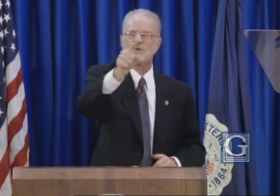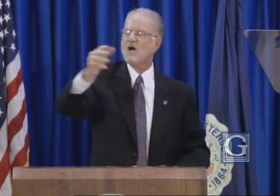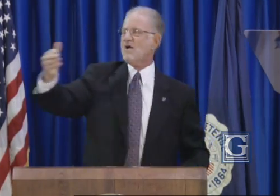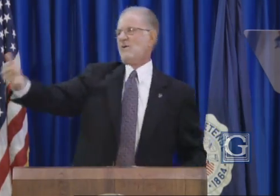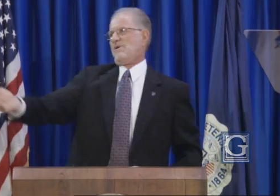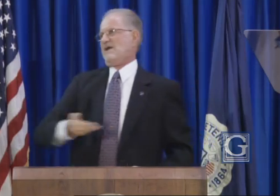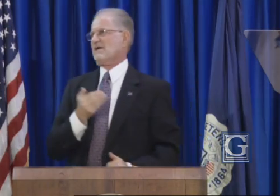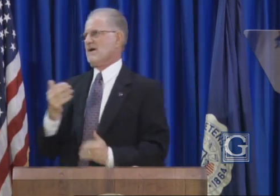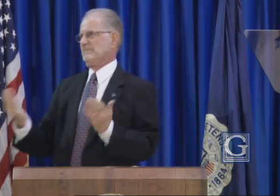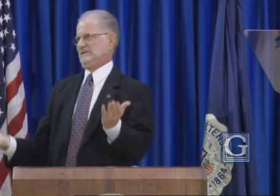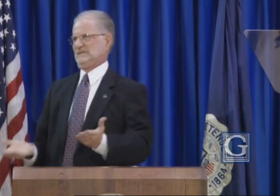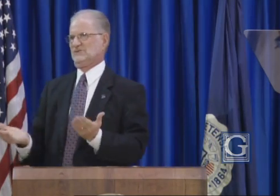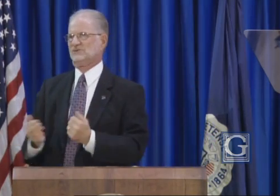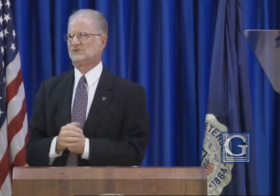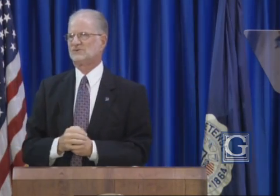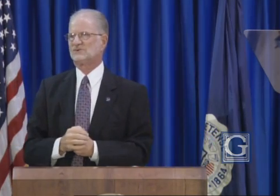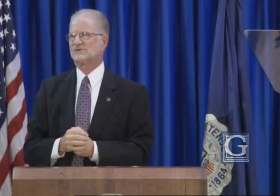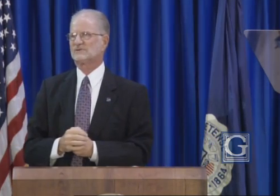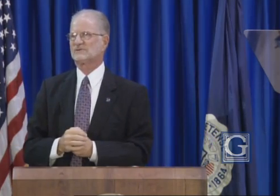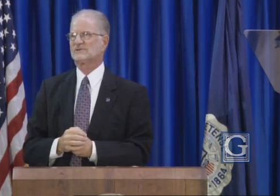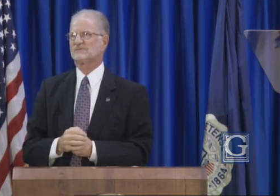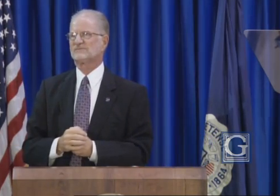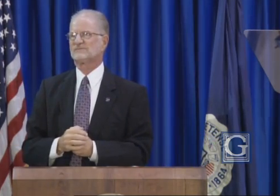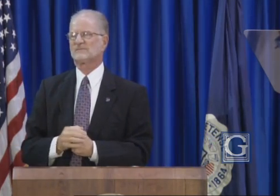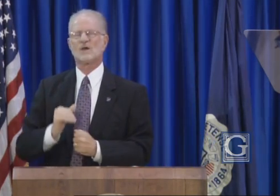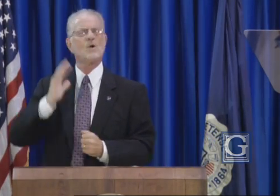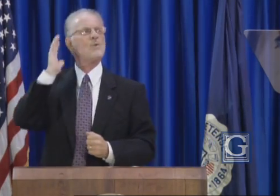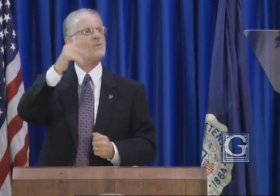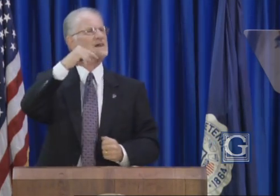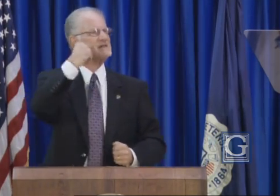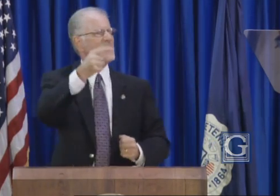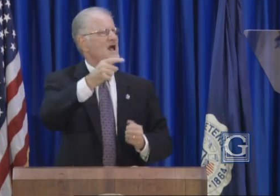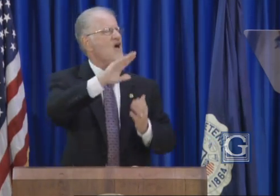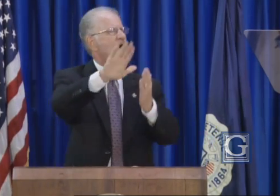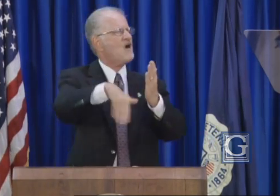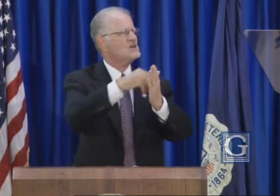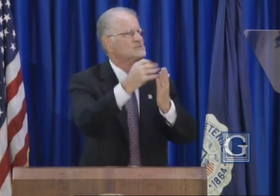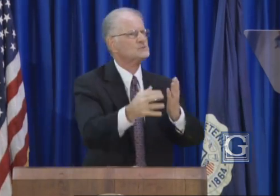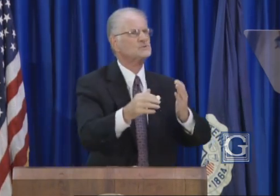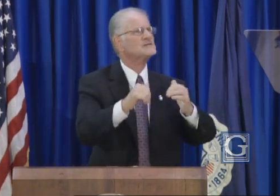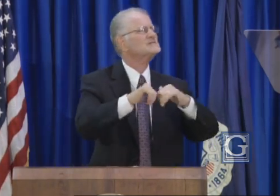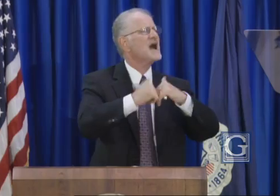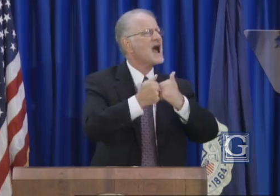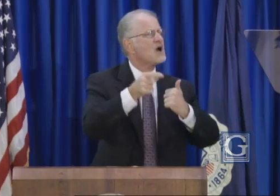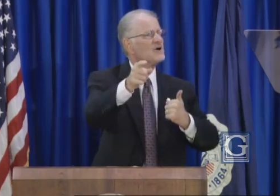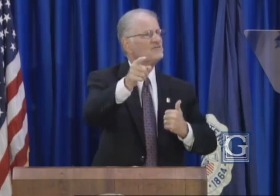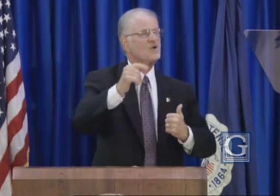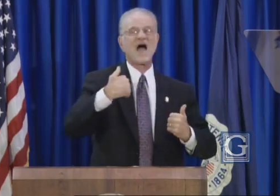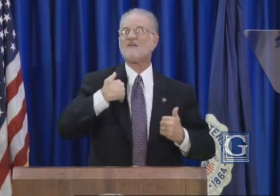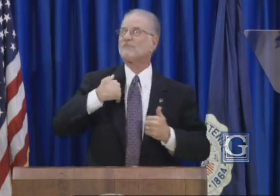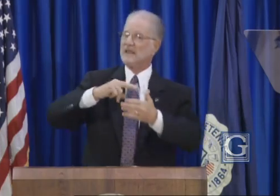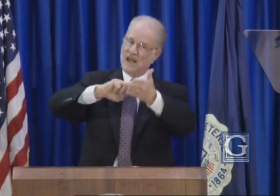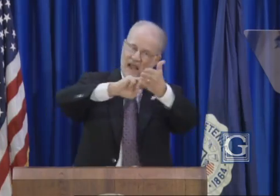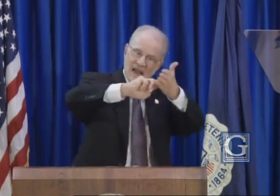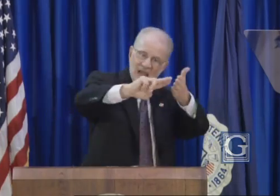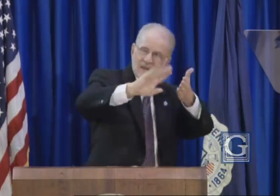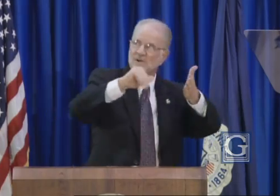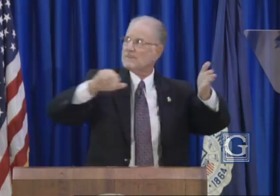We will tell all students, however you describe yourself, you are welcome here. We'll tell all our